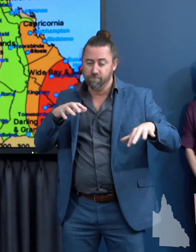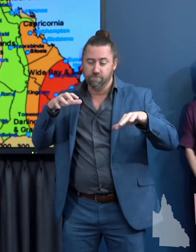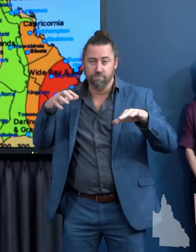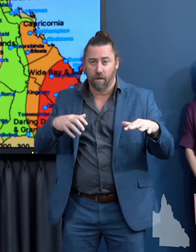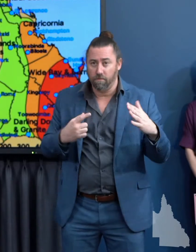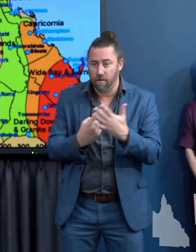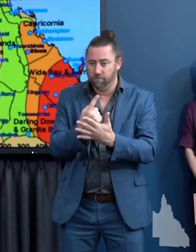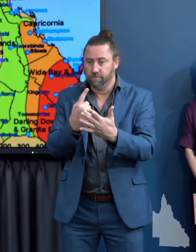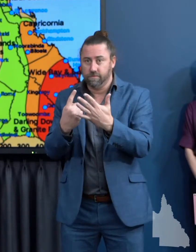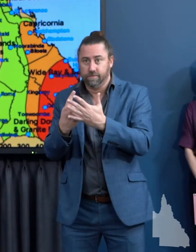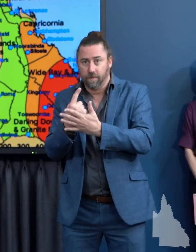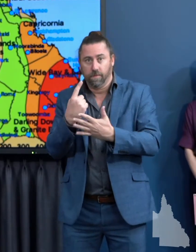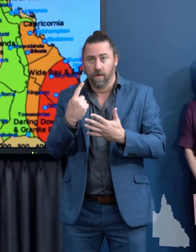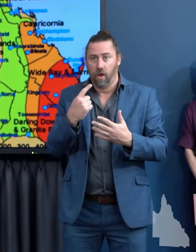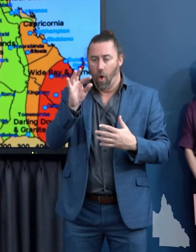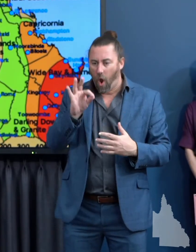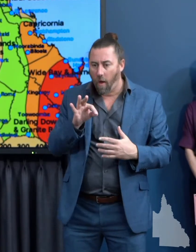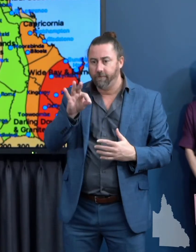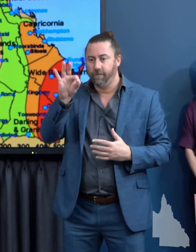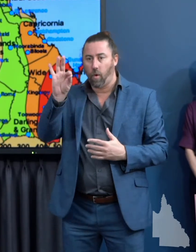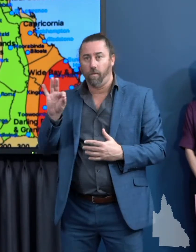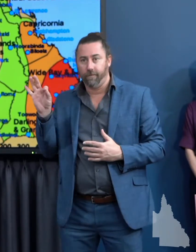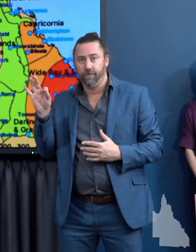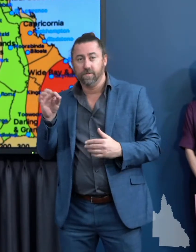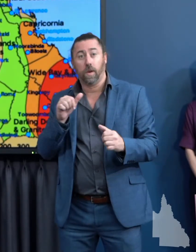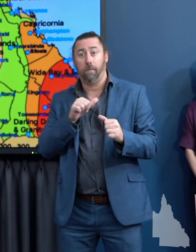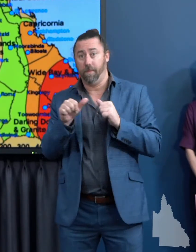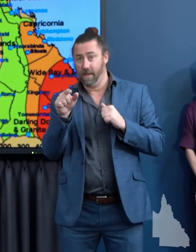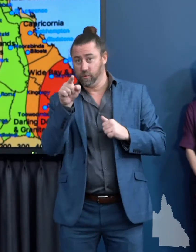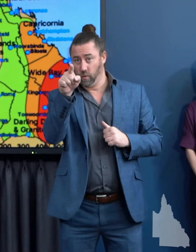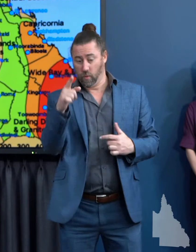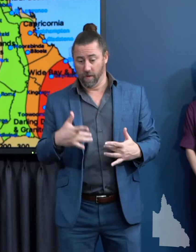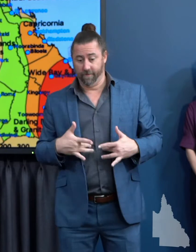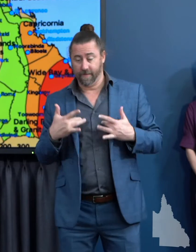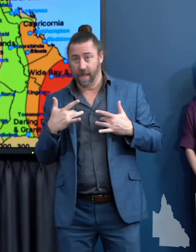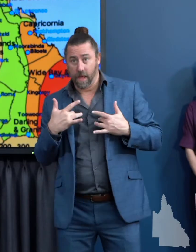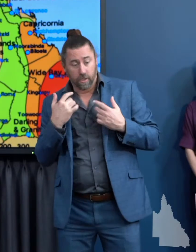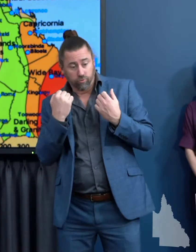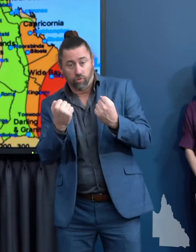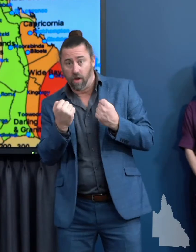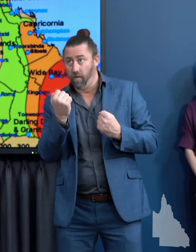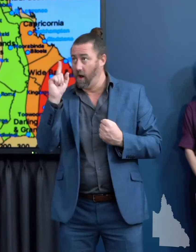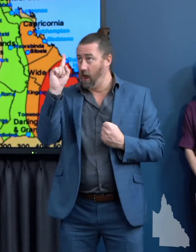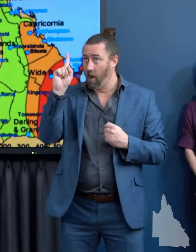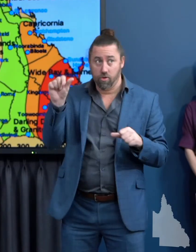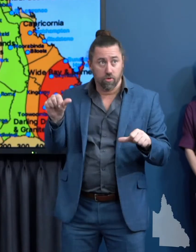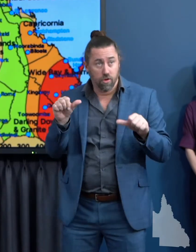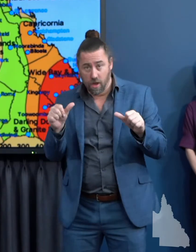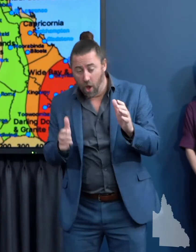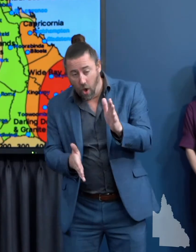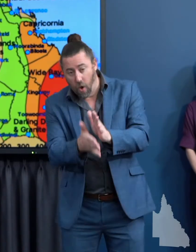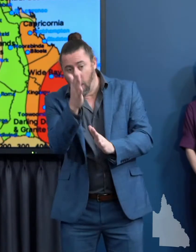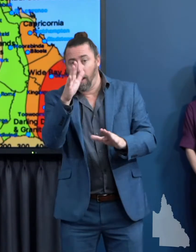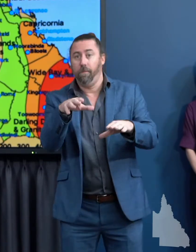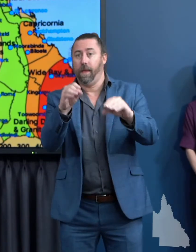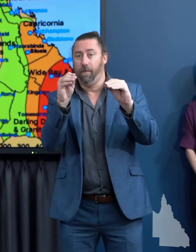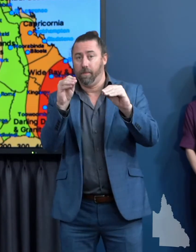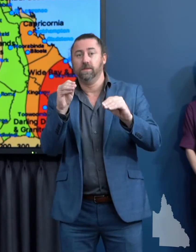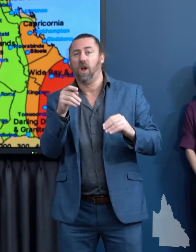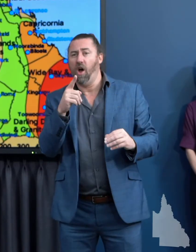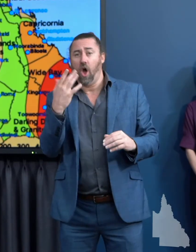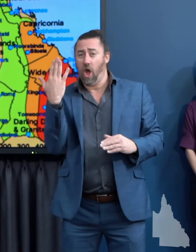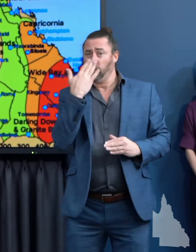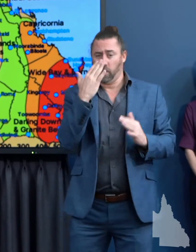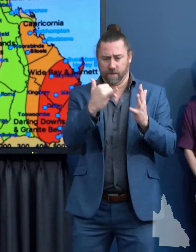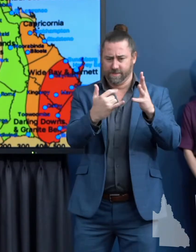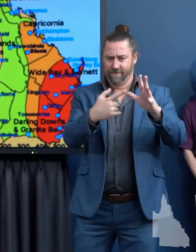like people to collect their children when they think it is safe to go out on the roads and do so. But they are safe at school until they can come and collect